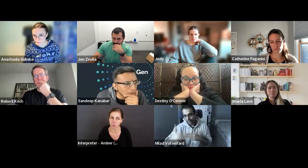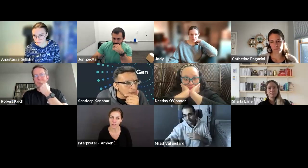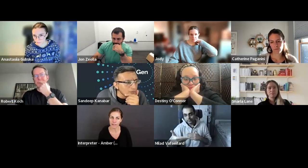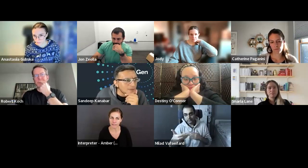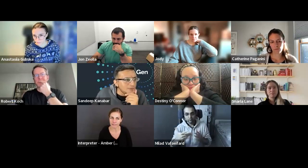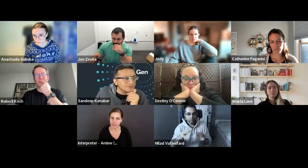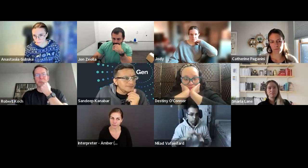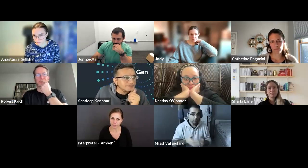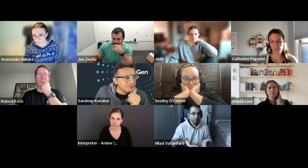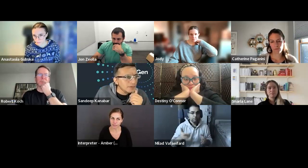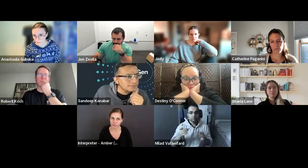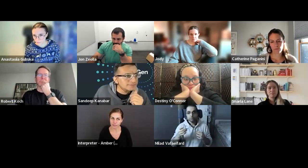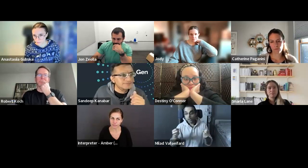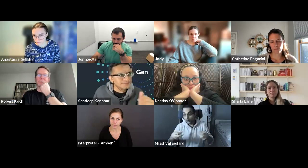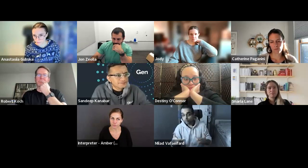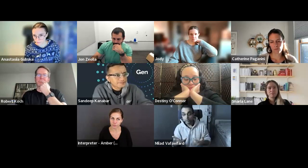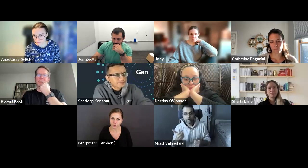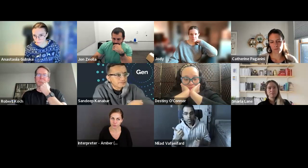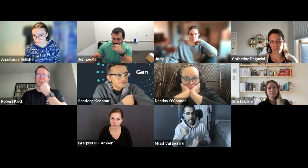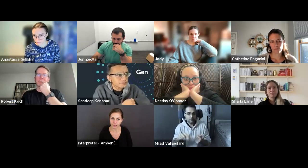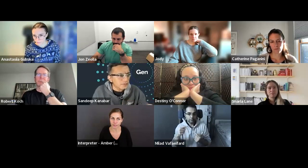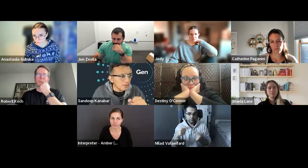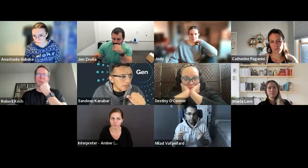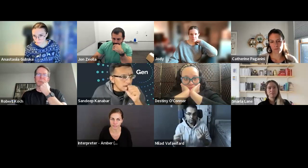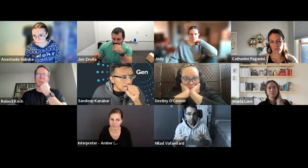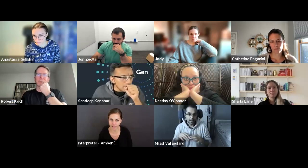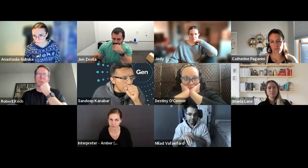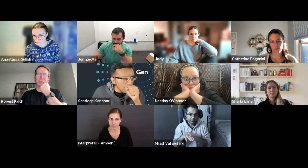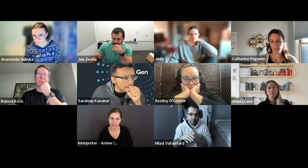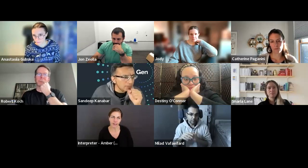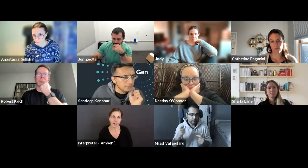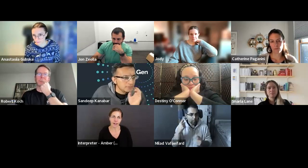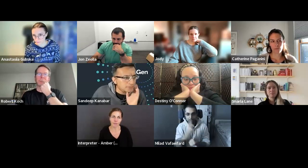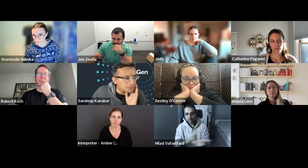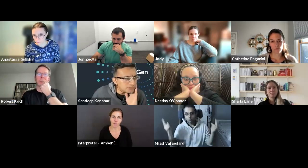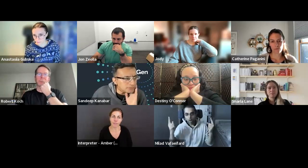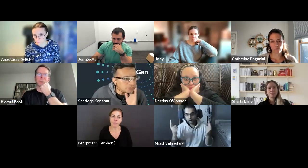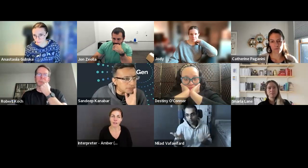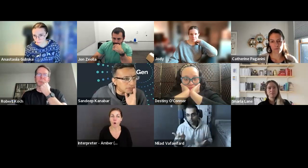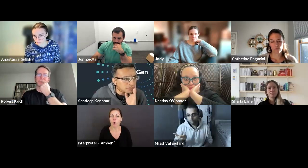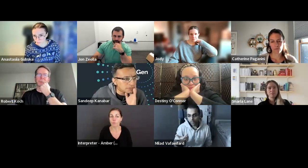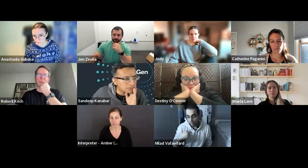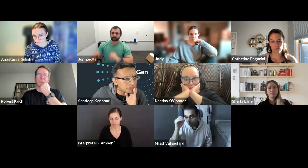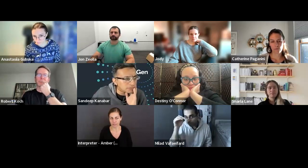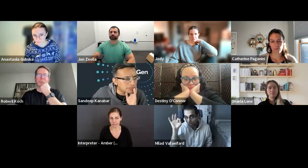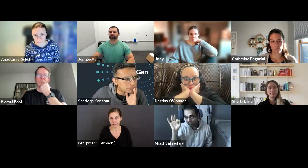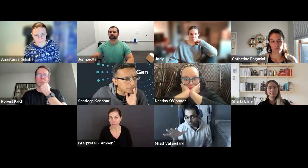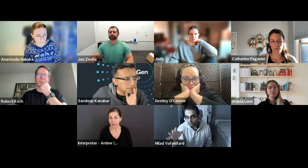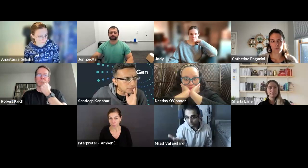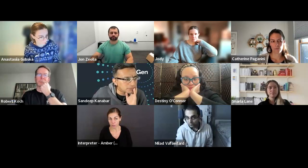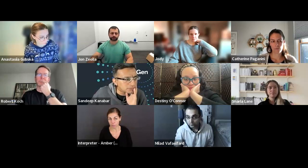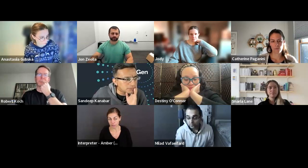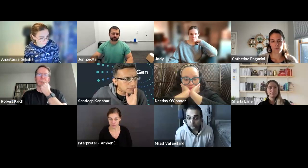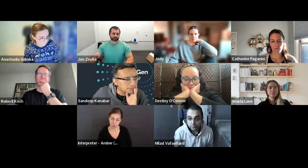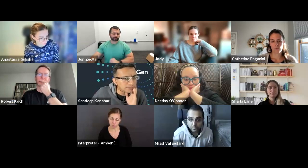so instead of something in such an infant stage. And then hopefully